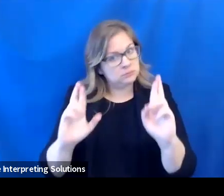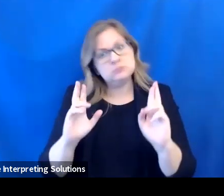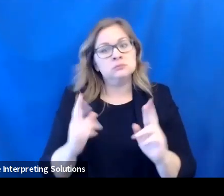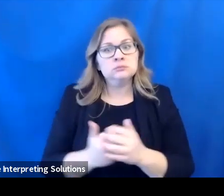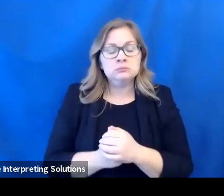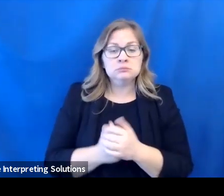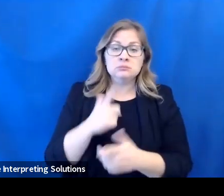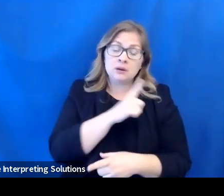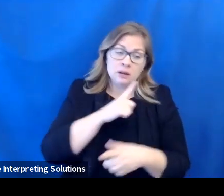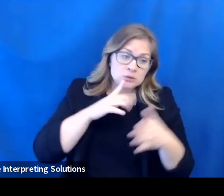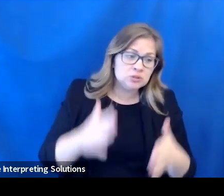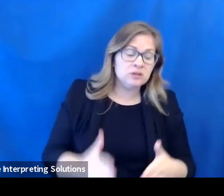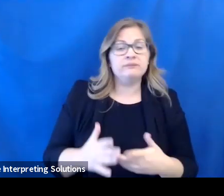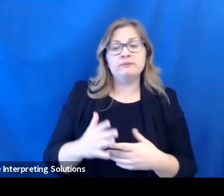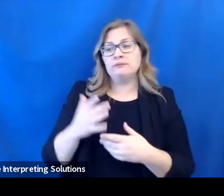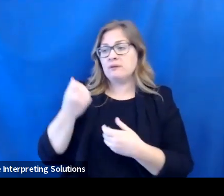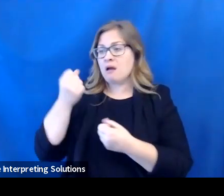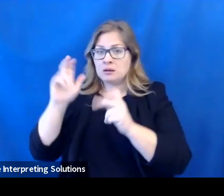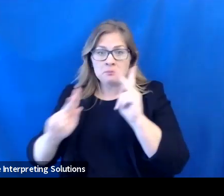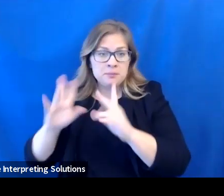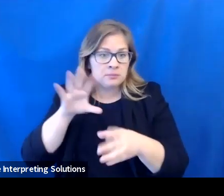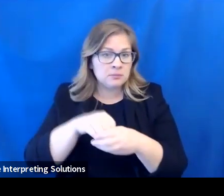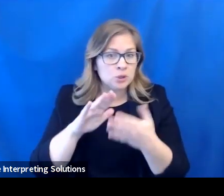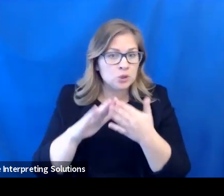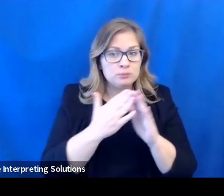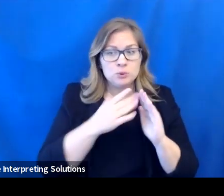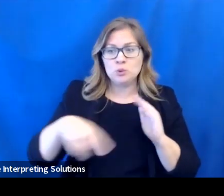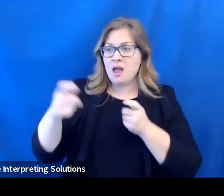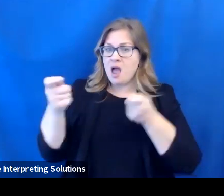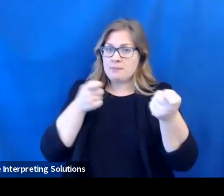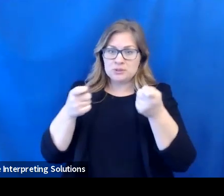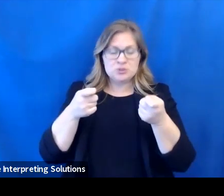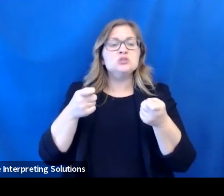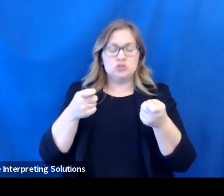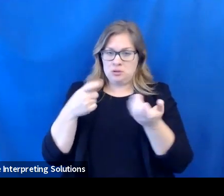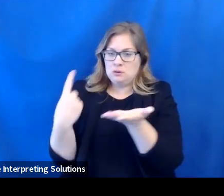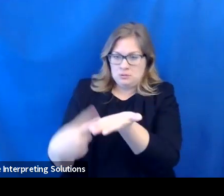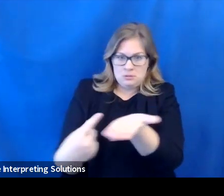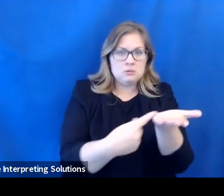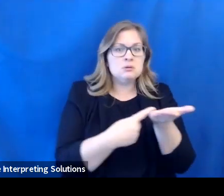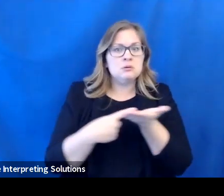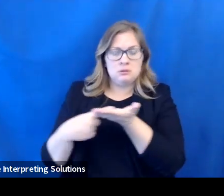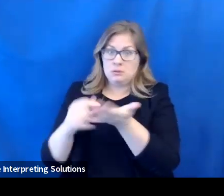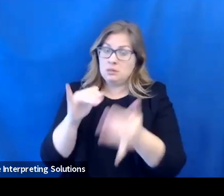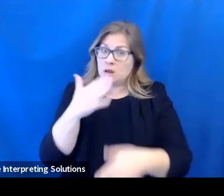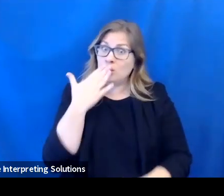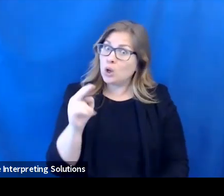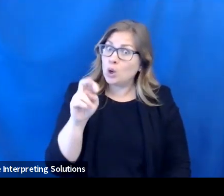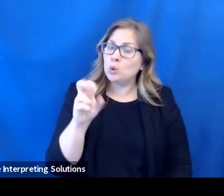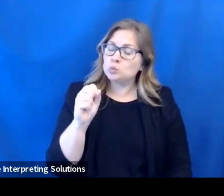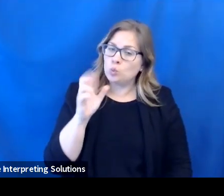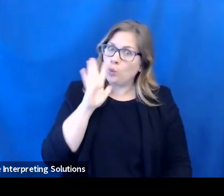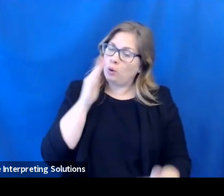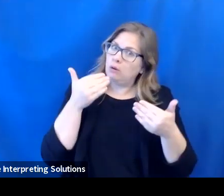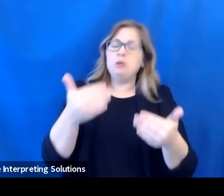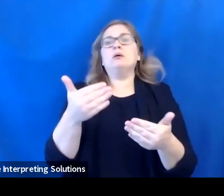So it's some good news there. And with that, I'm going to turn it over to Commissioner Malcolm for a little bit of an update on the specifics.